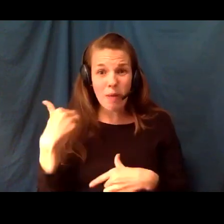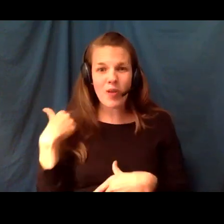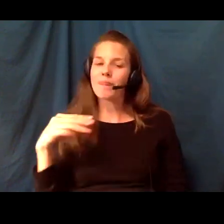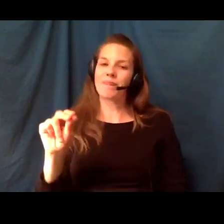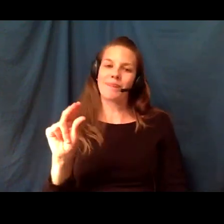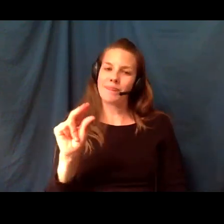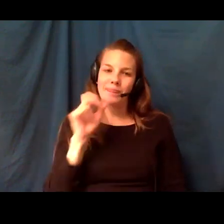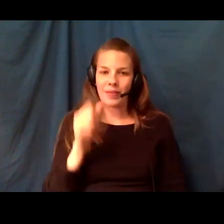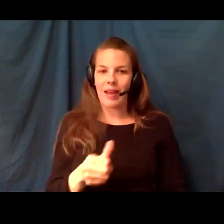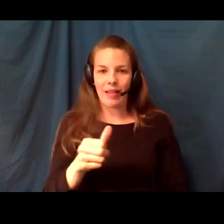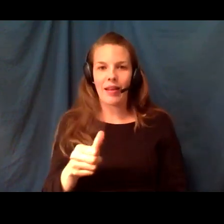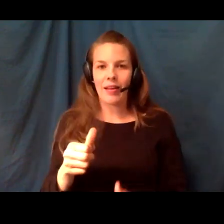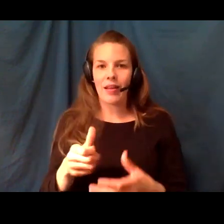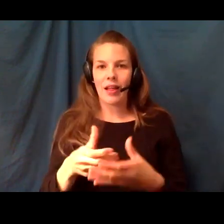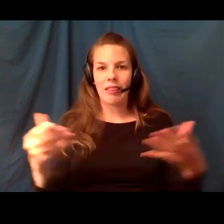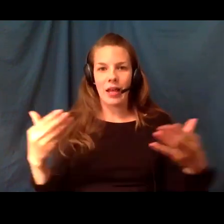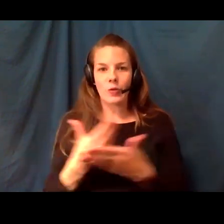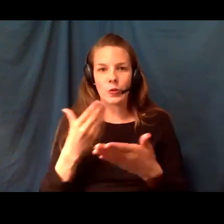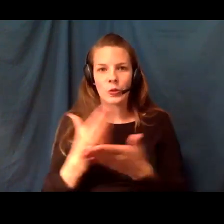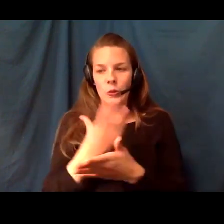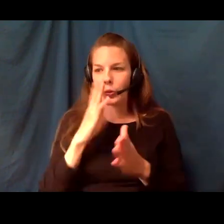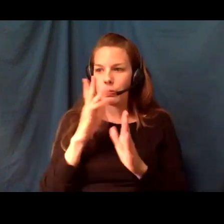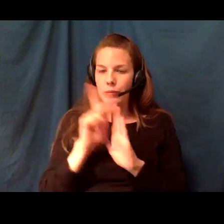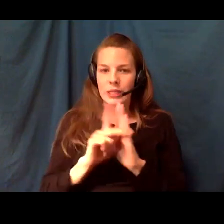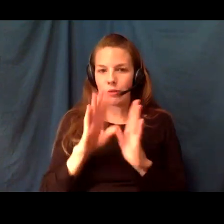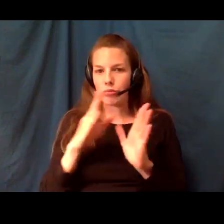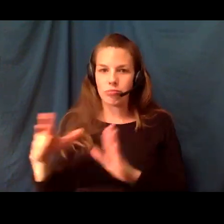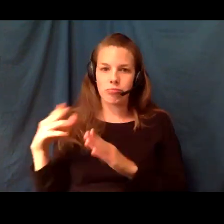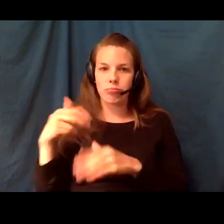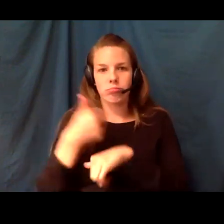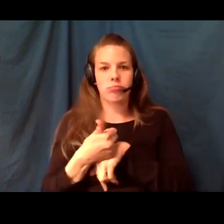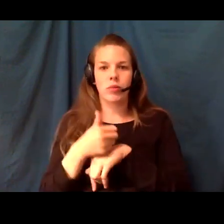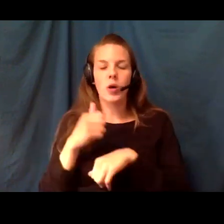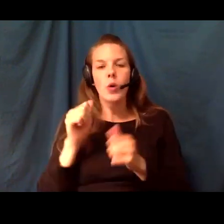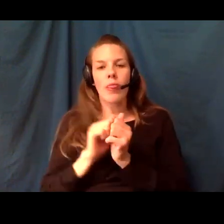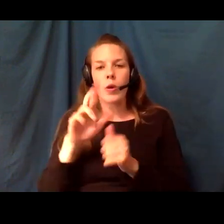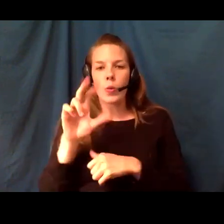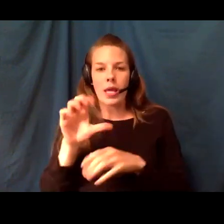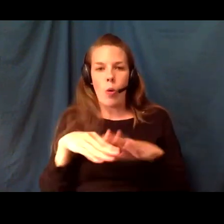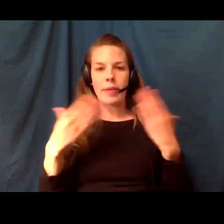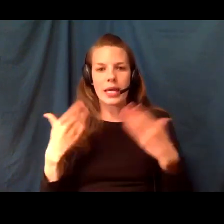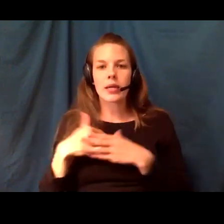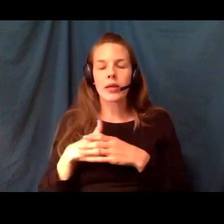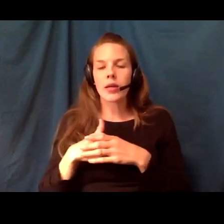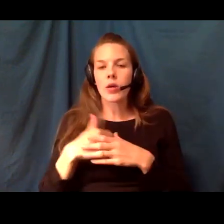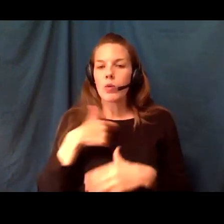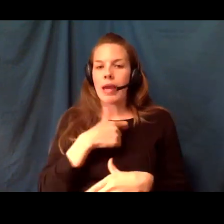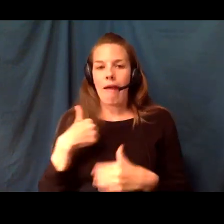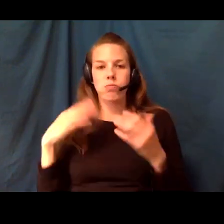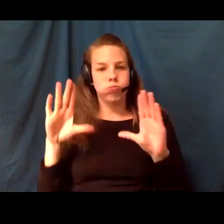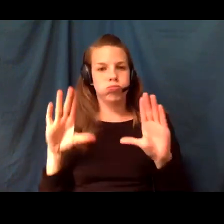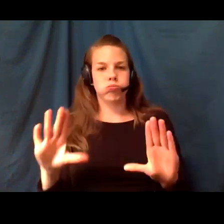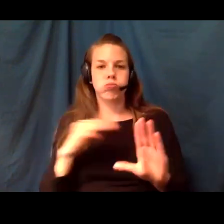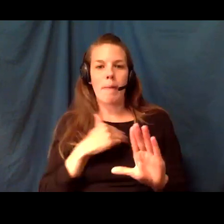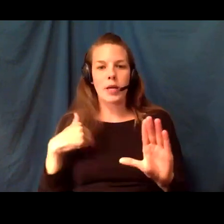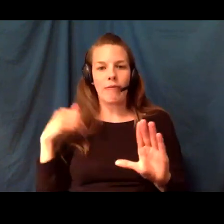put a lot of new procedures in place with the reopening. We do have a wonderful membership app